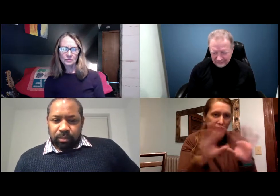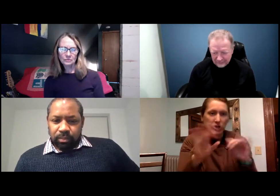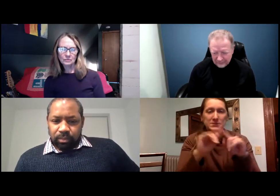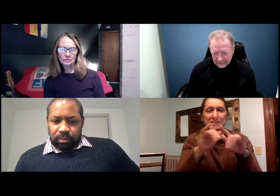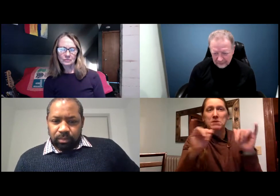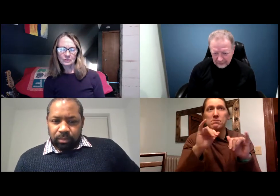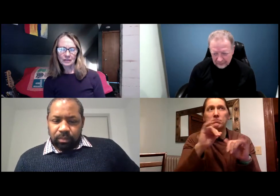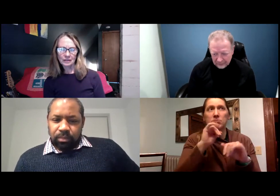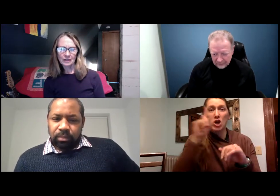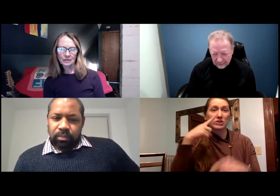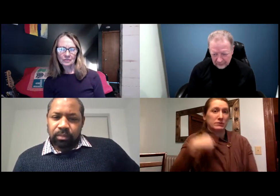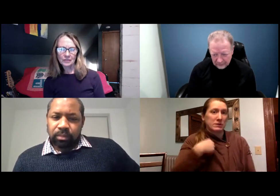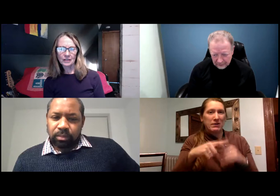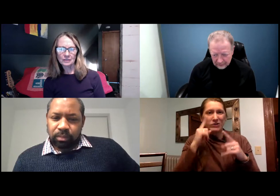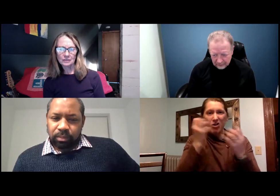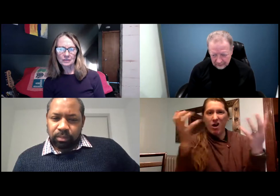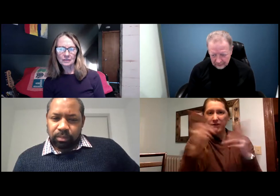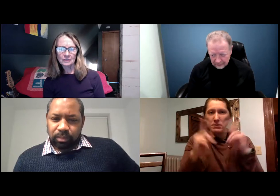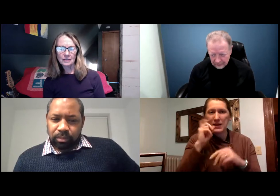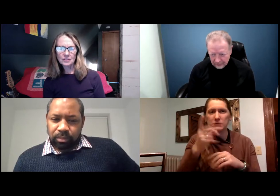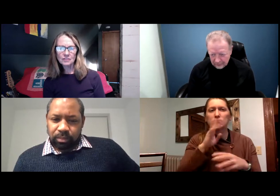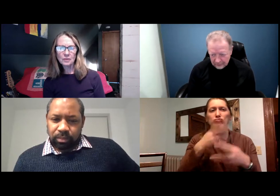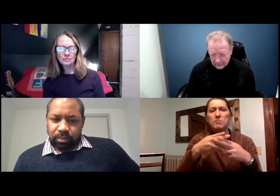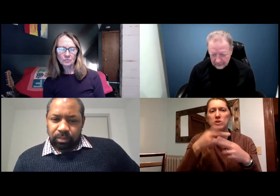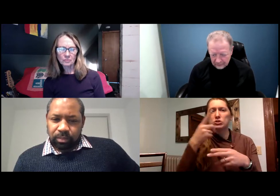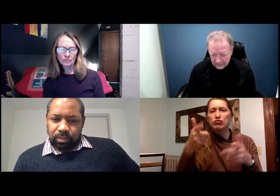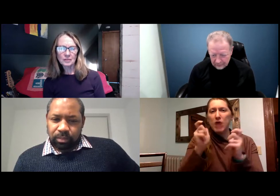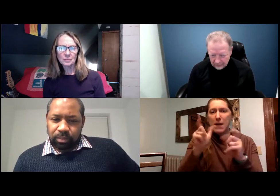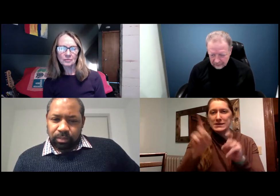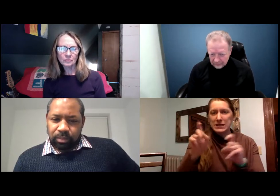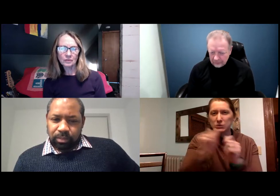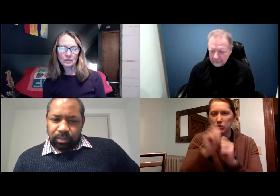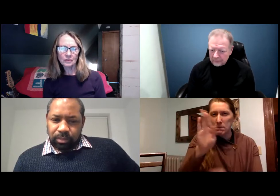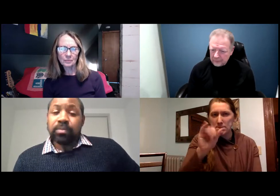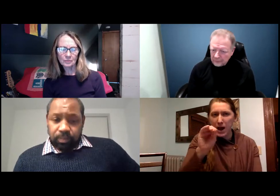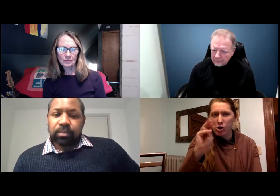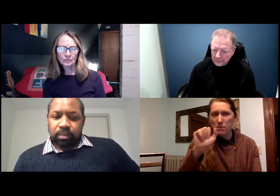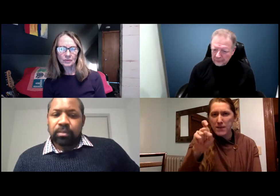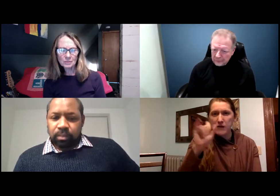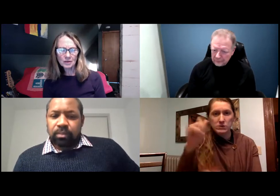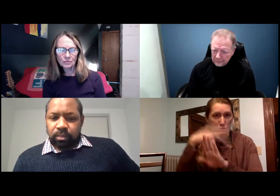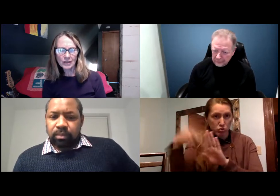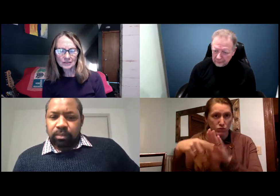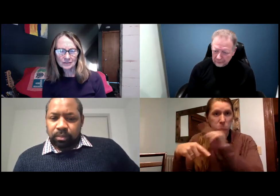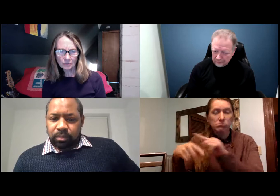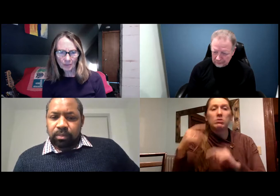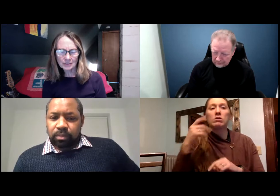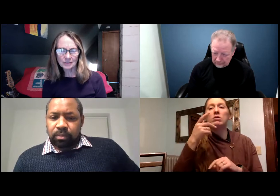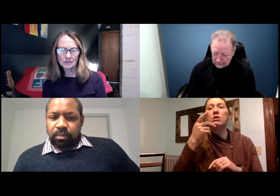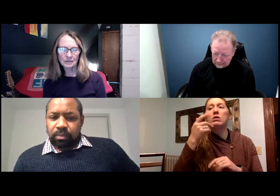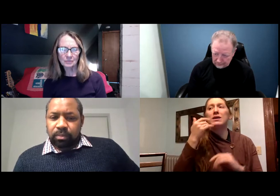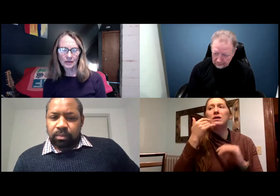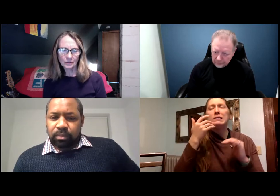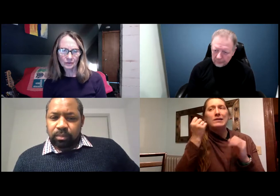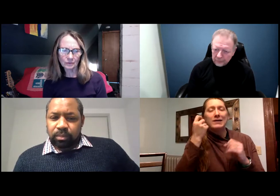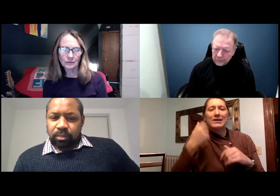to get a clarification, not just for me, but for other people. You talked about rapid testing,